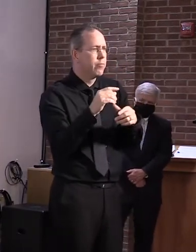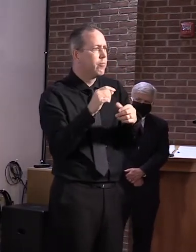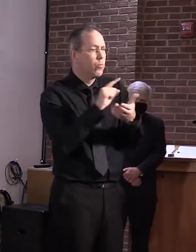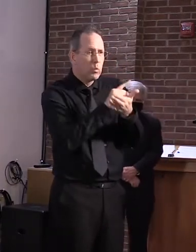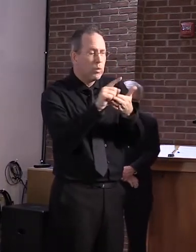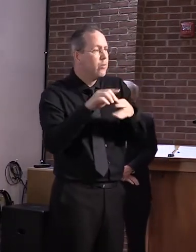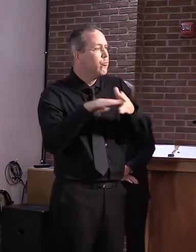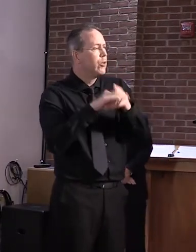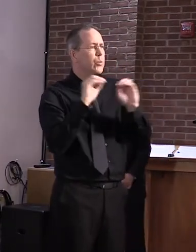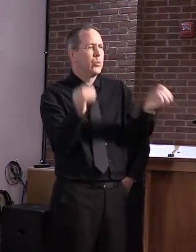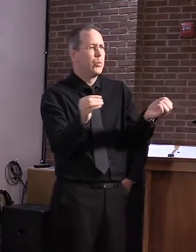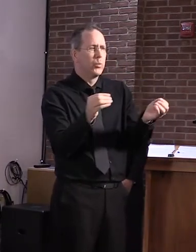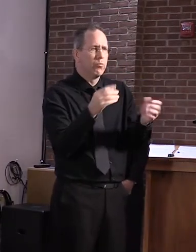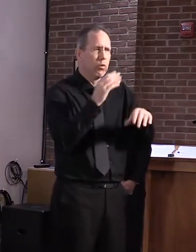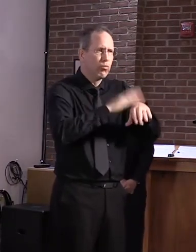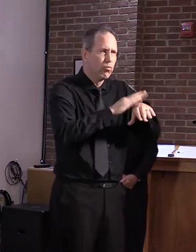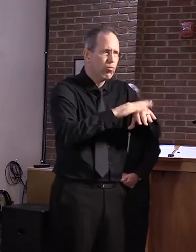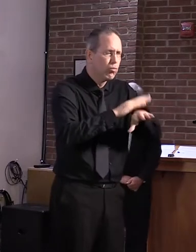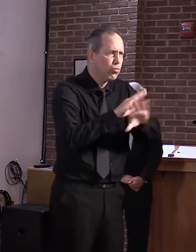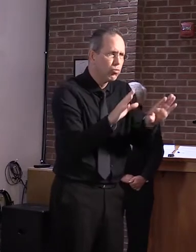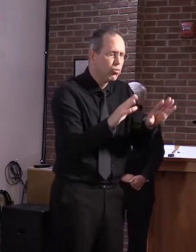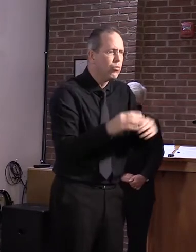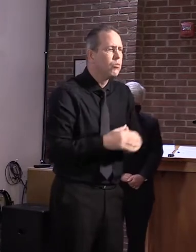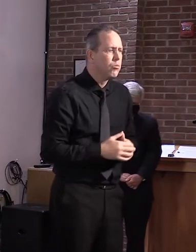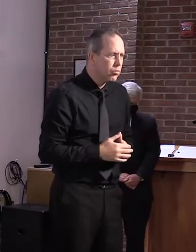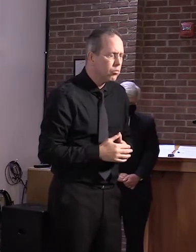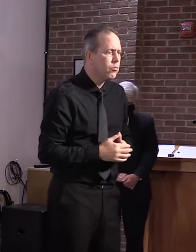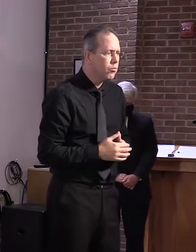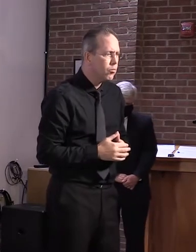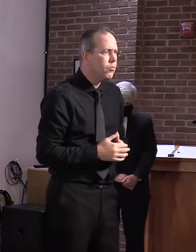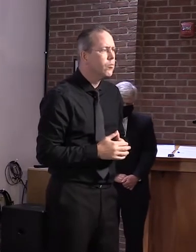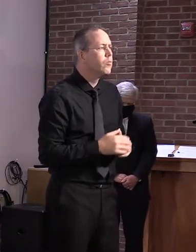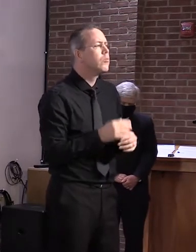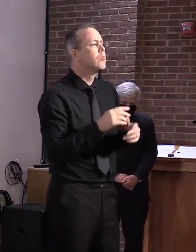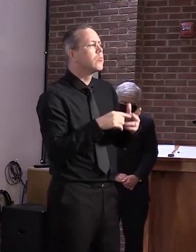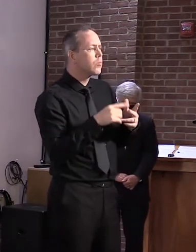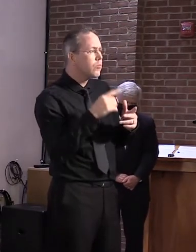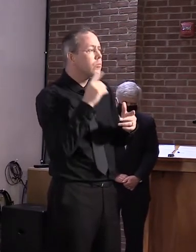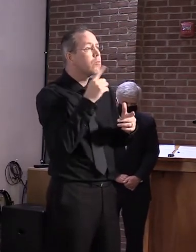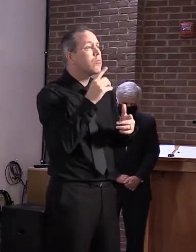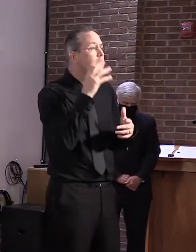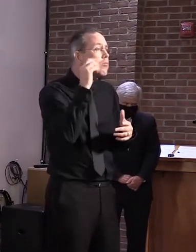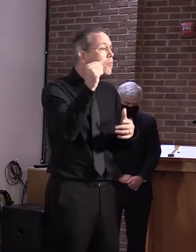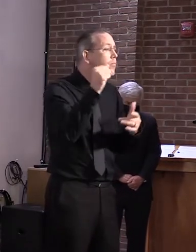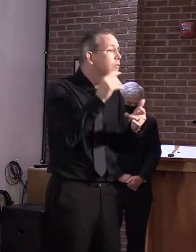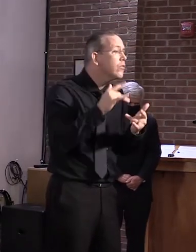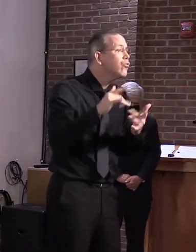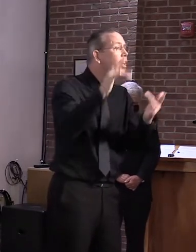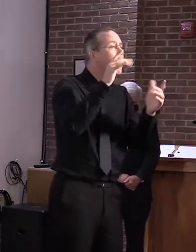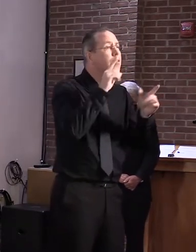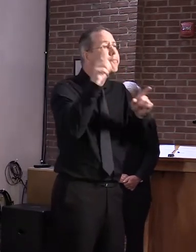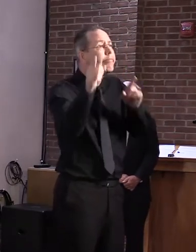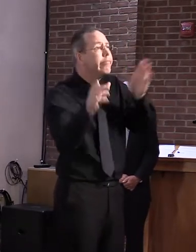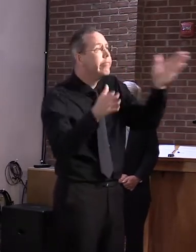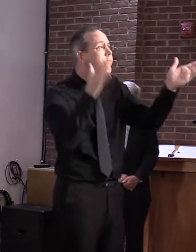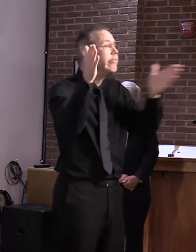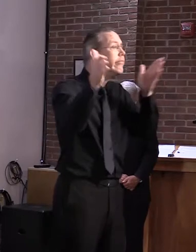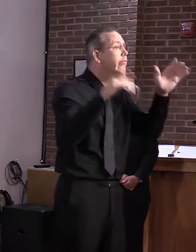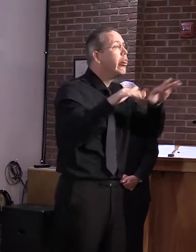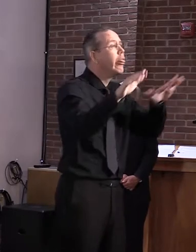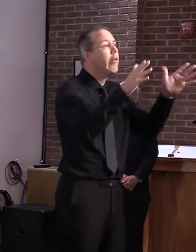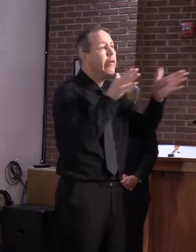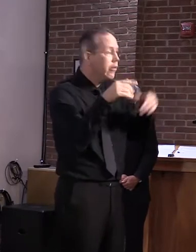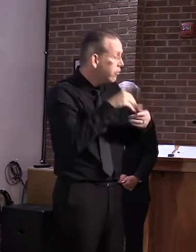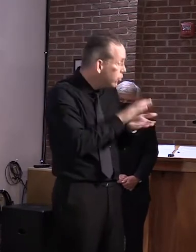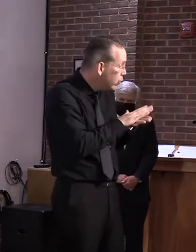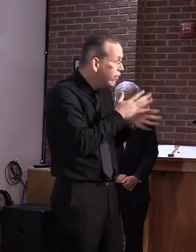travel. And any travel that's done by any faculty, staff, on university money will require